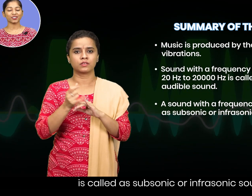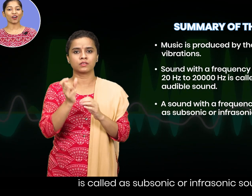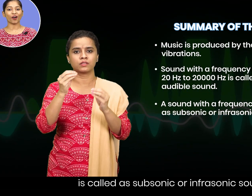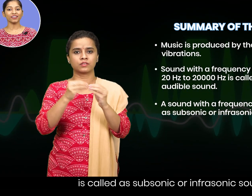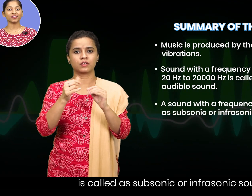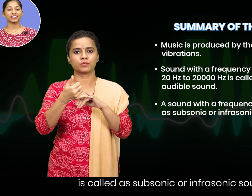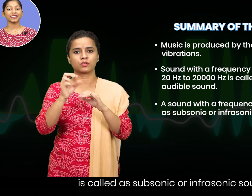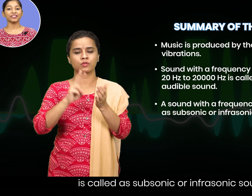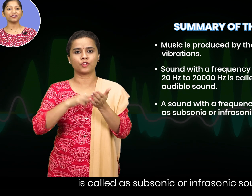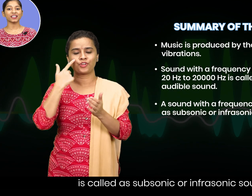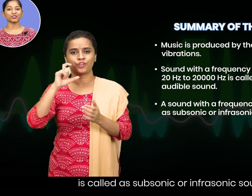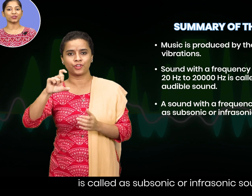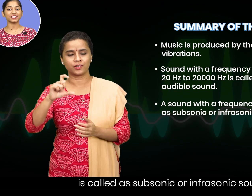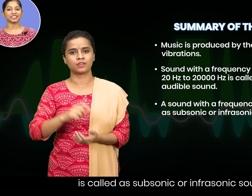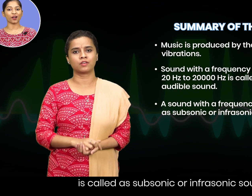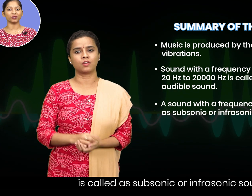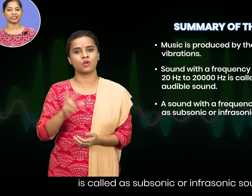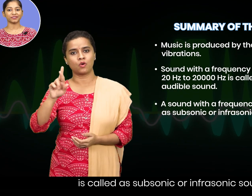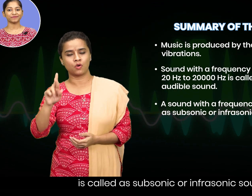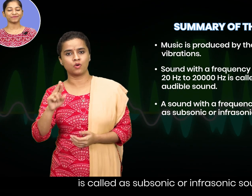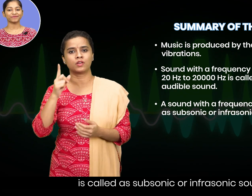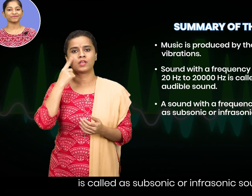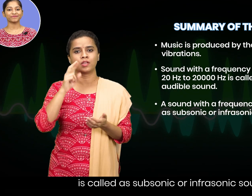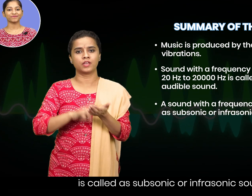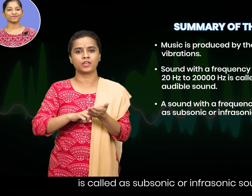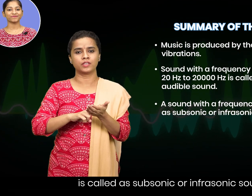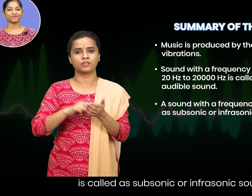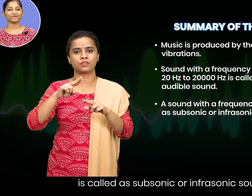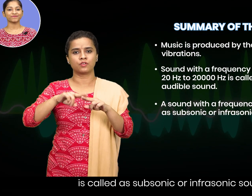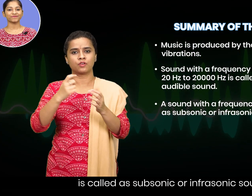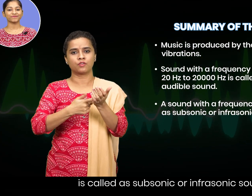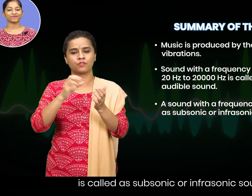subsonic or infrasonic sound.